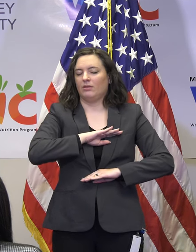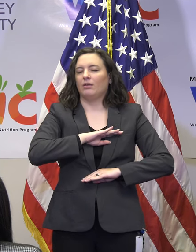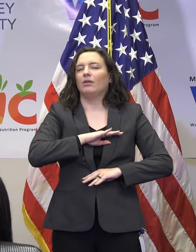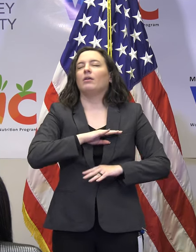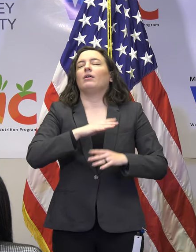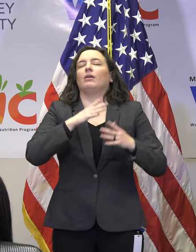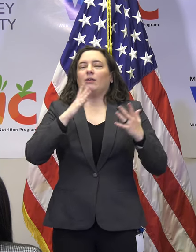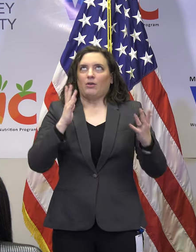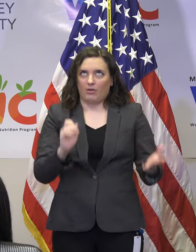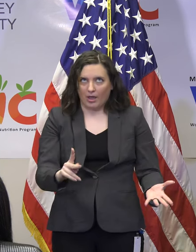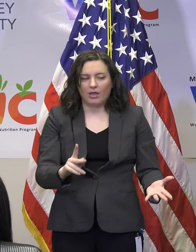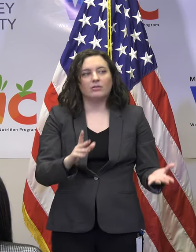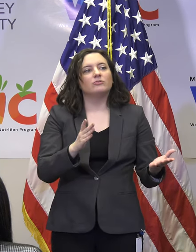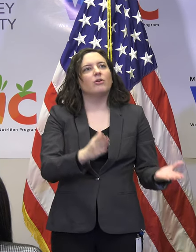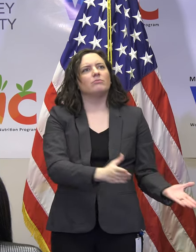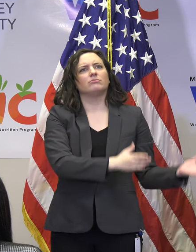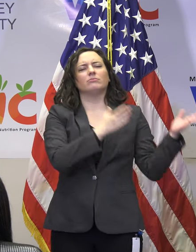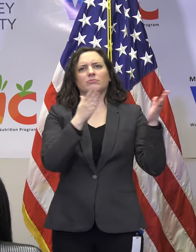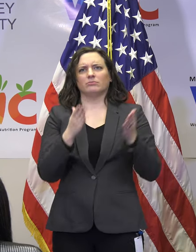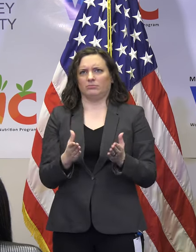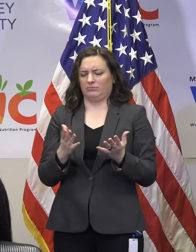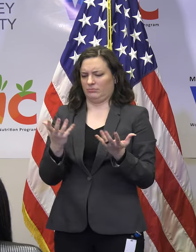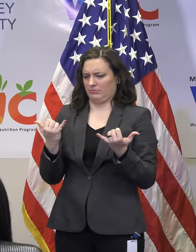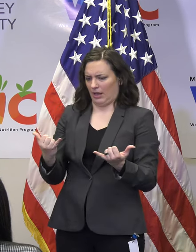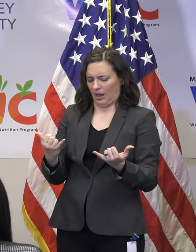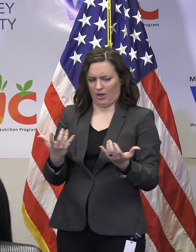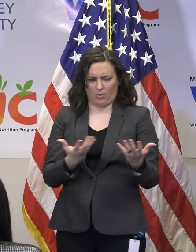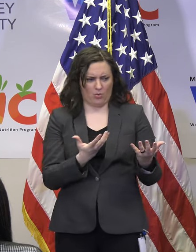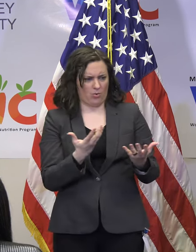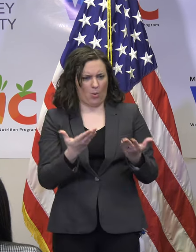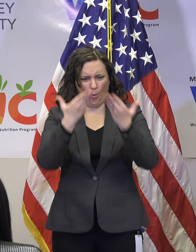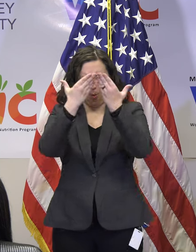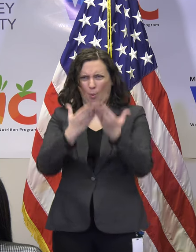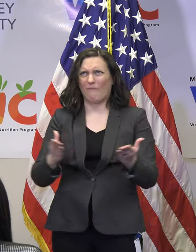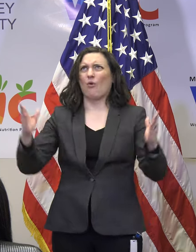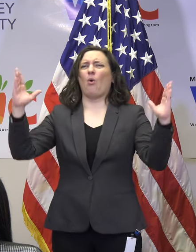is, in terms of the overall federal budget,